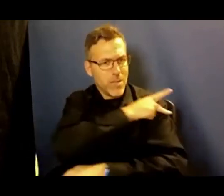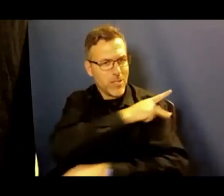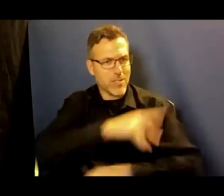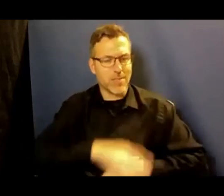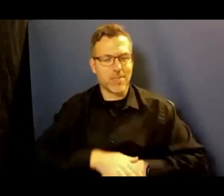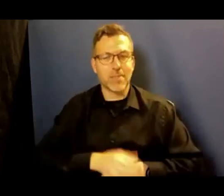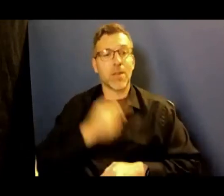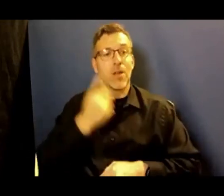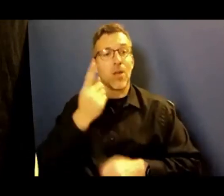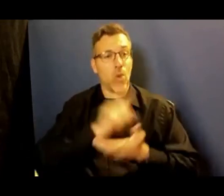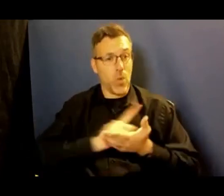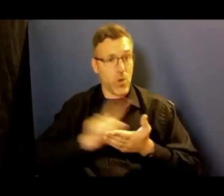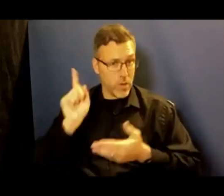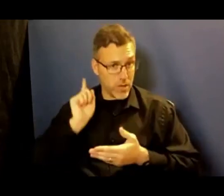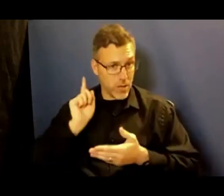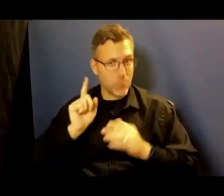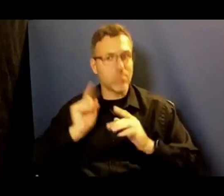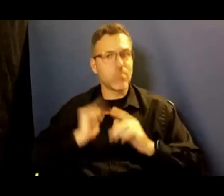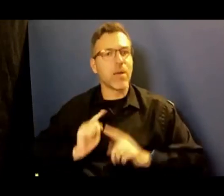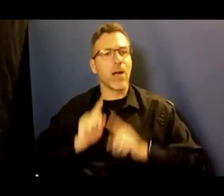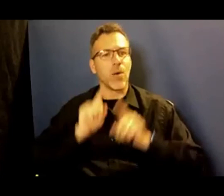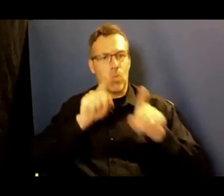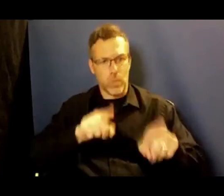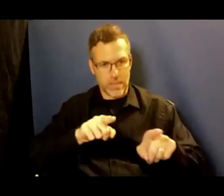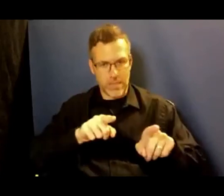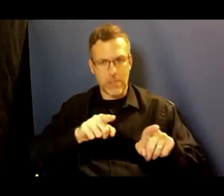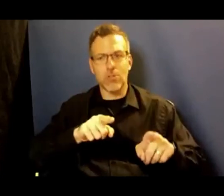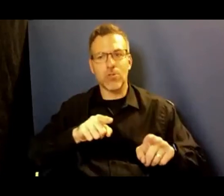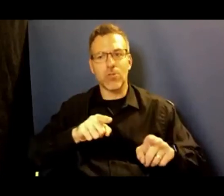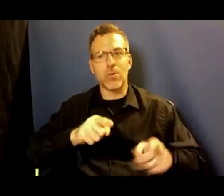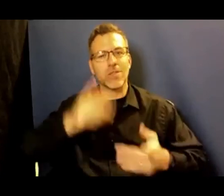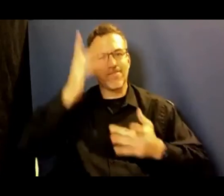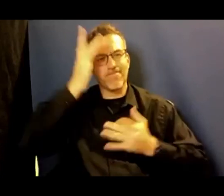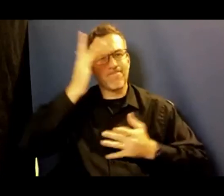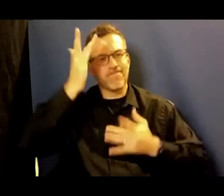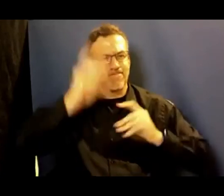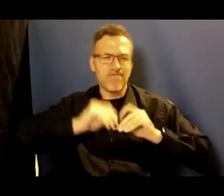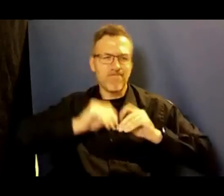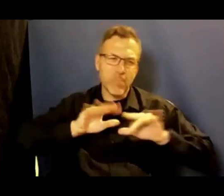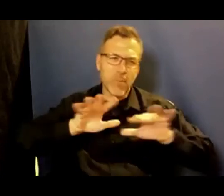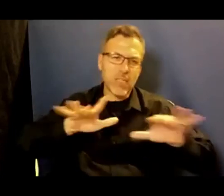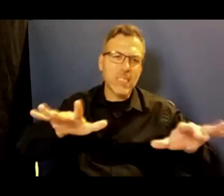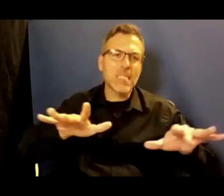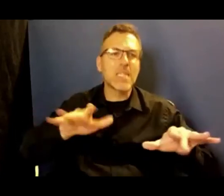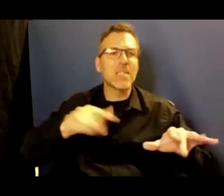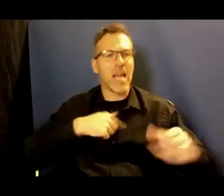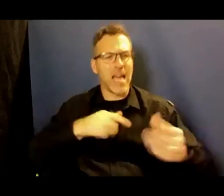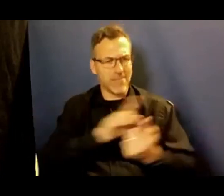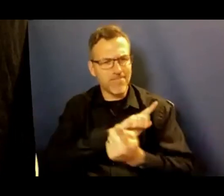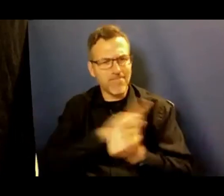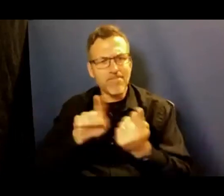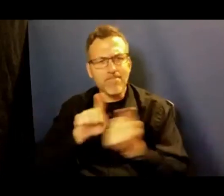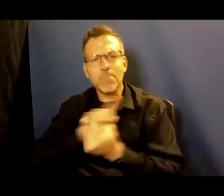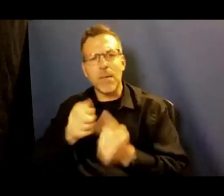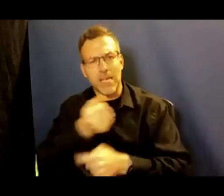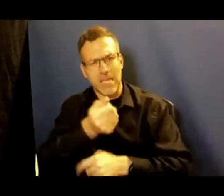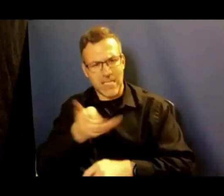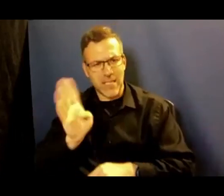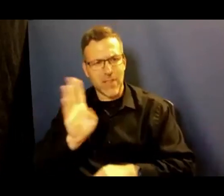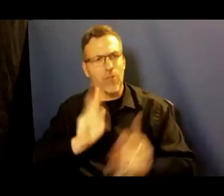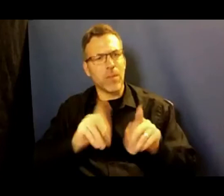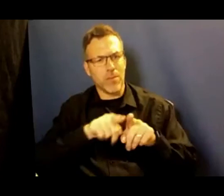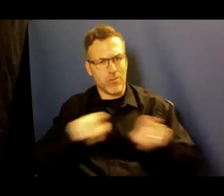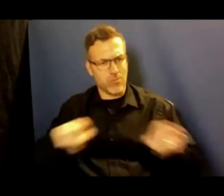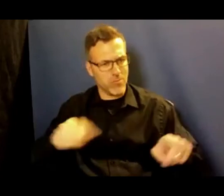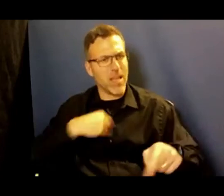the infectious disease physician who was doing consults for patients who were COVID positive and the teams needed help for. So